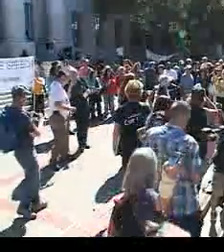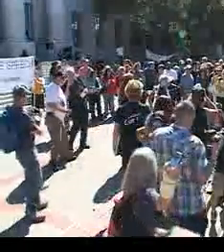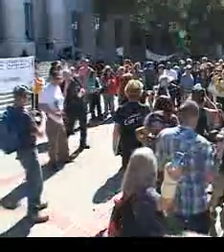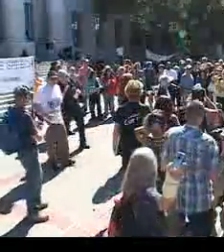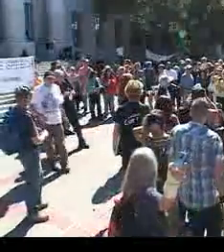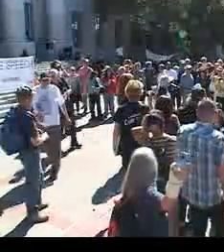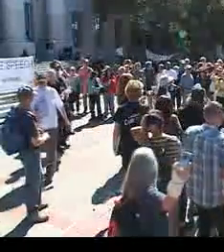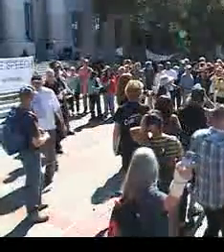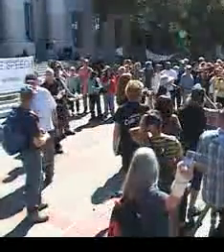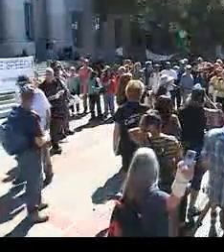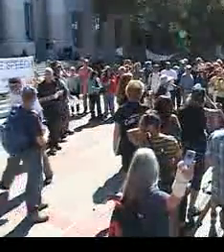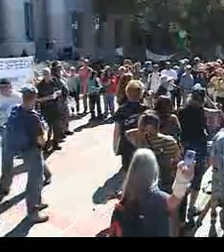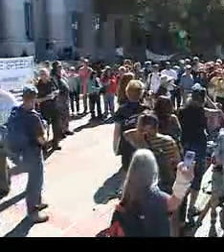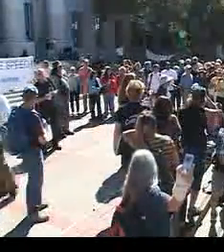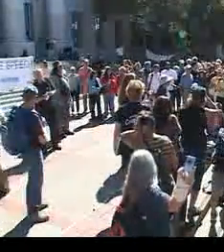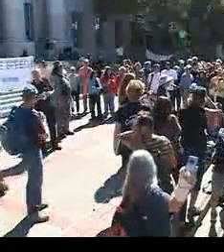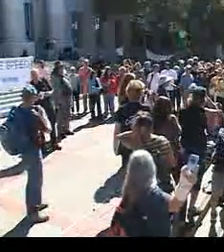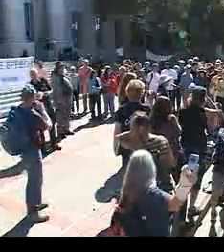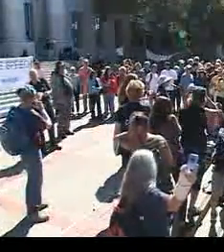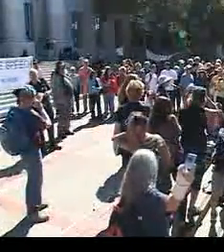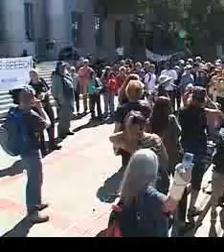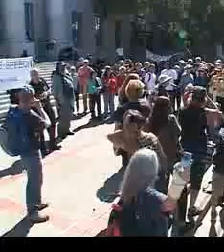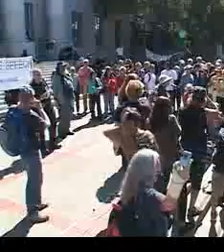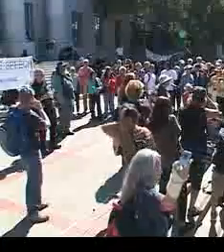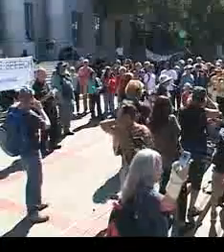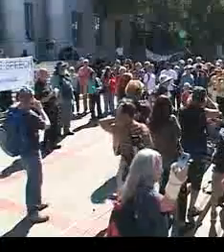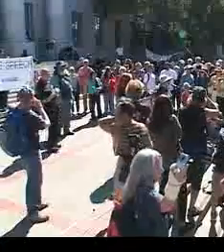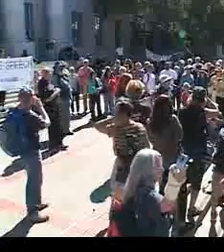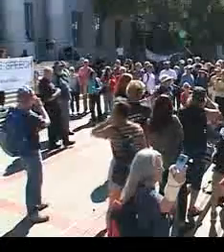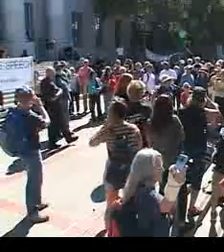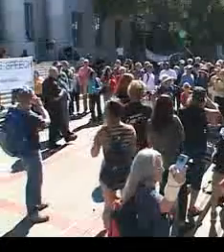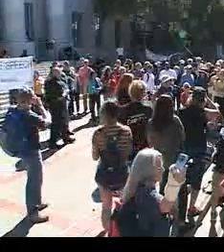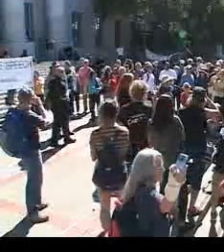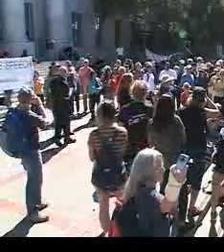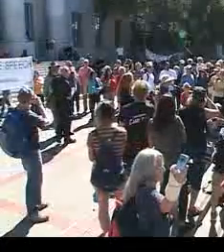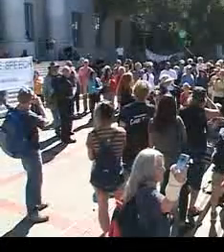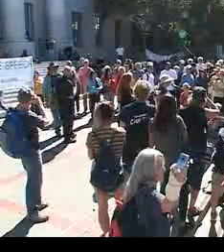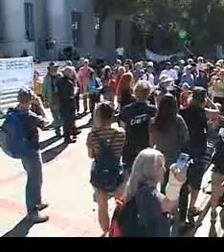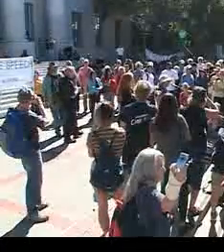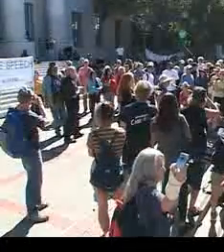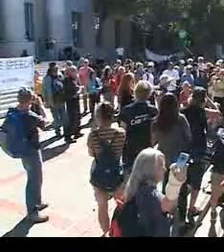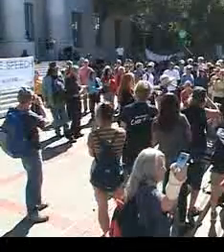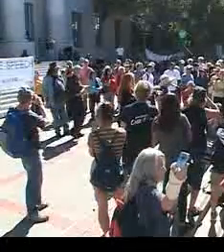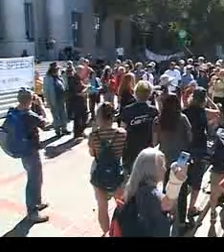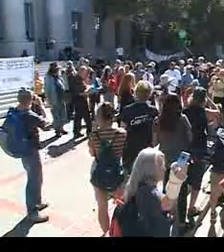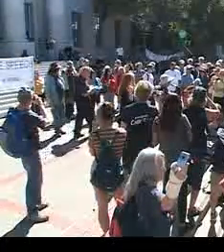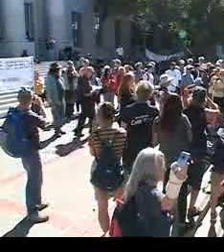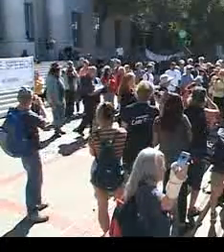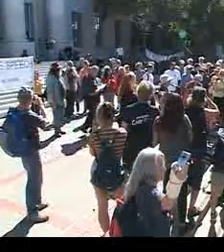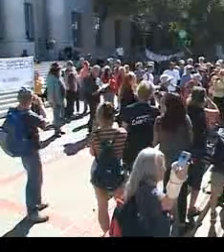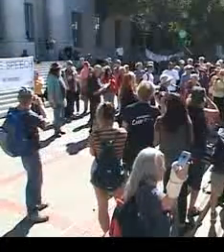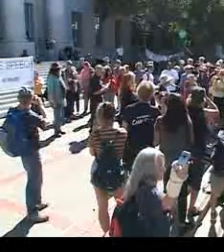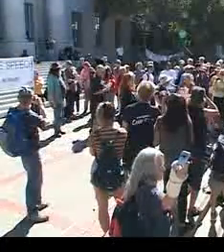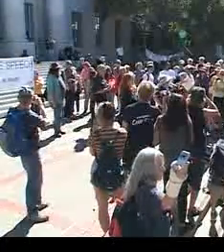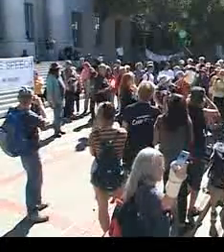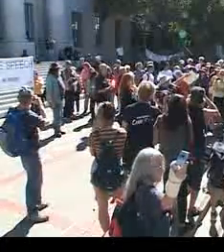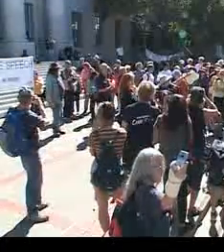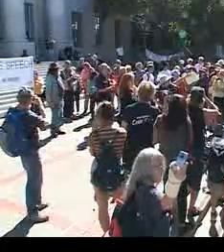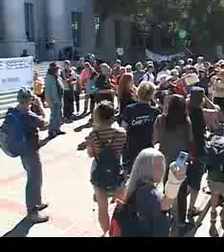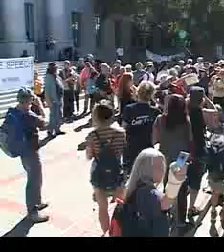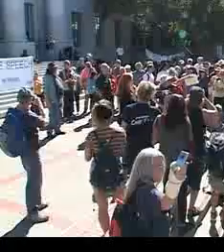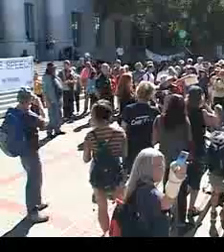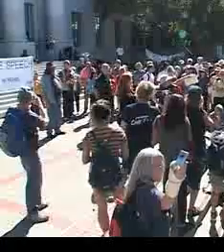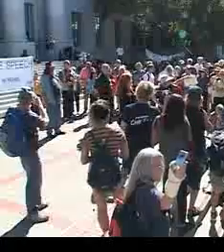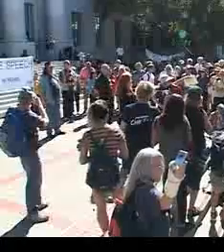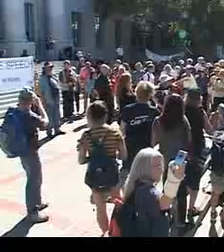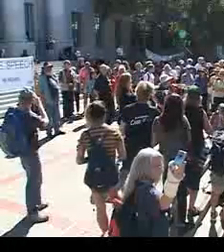It was a very simple thing. He had started an hour before, maybe 10 minutes before, sorry,